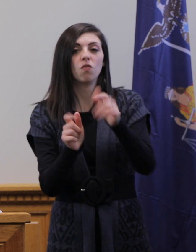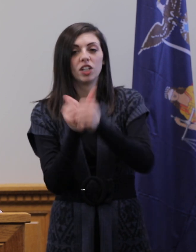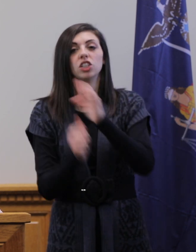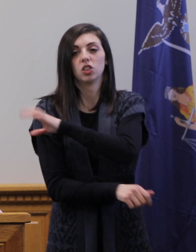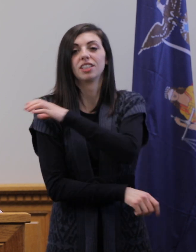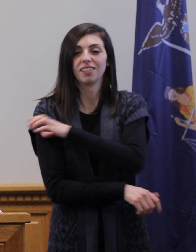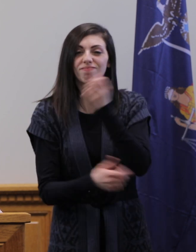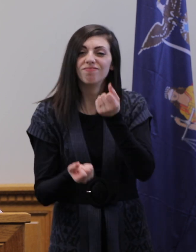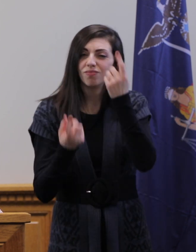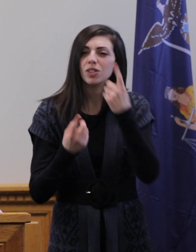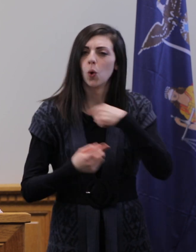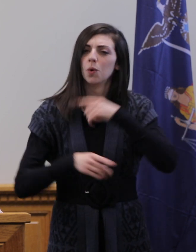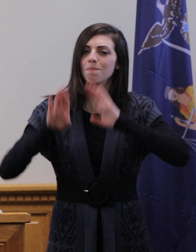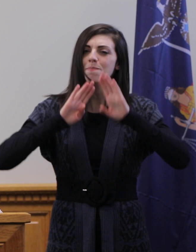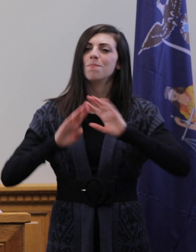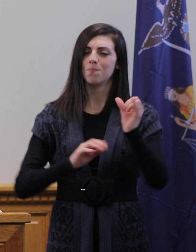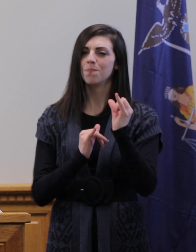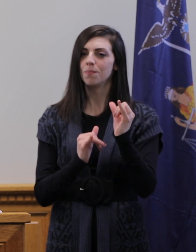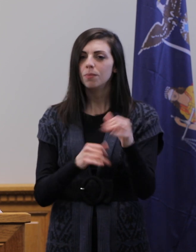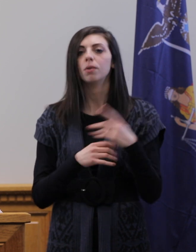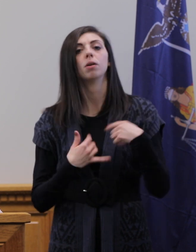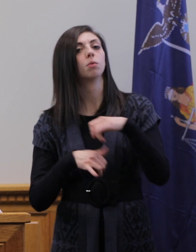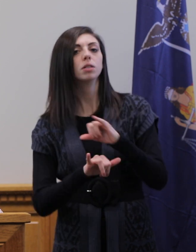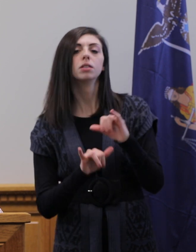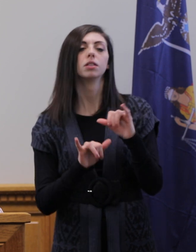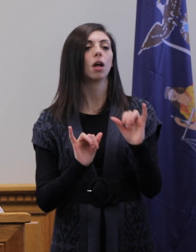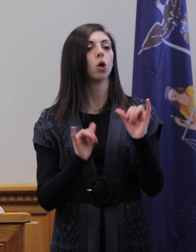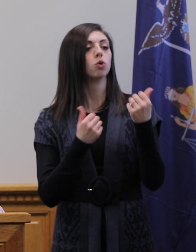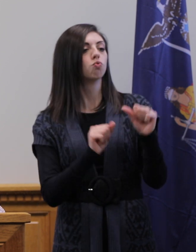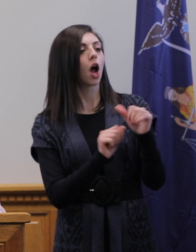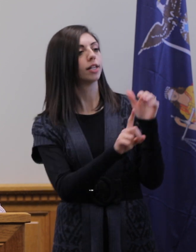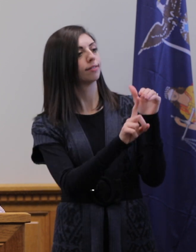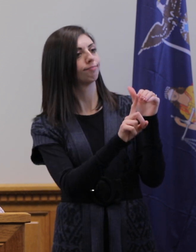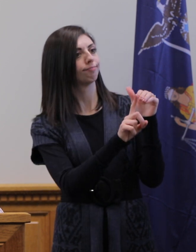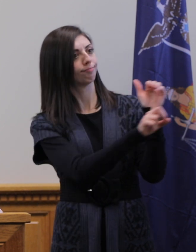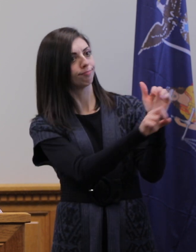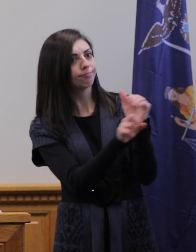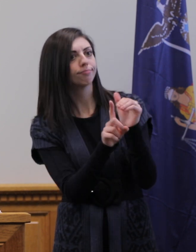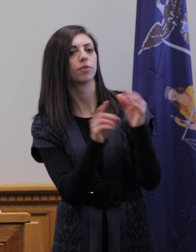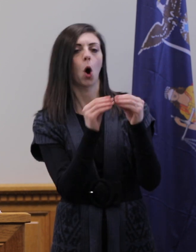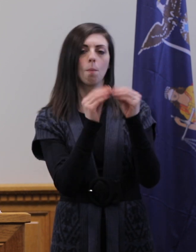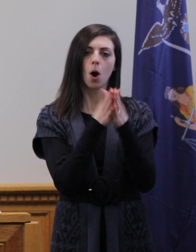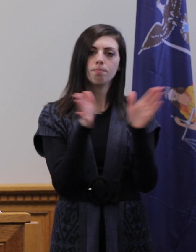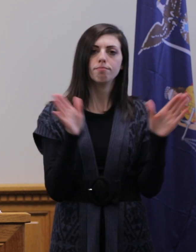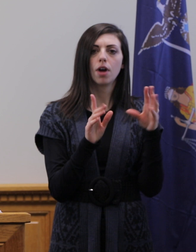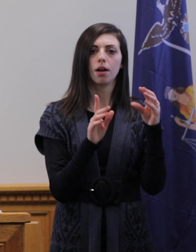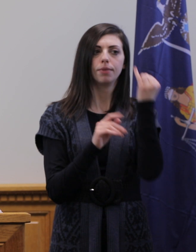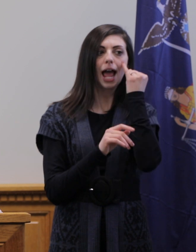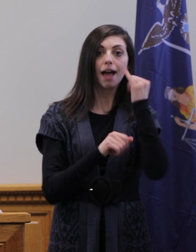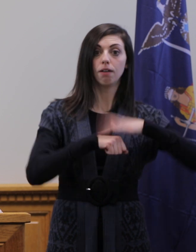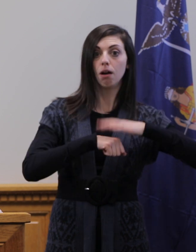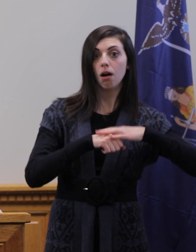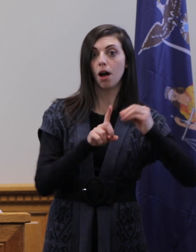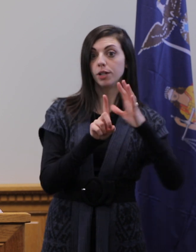your frustration. We continue to publicize new places of public exposure on the Health Department's COVID page,